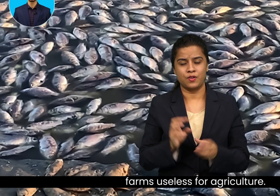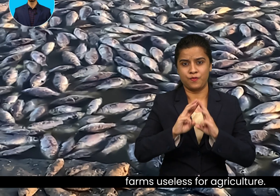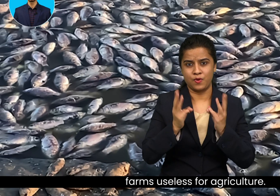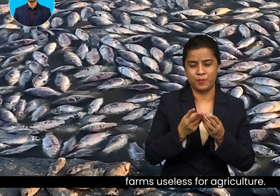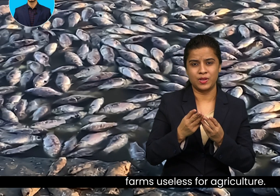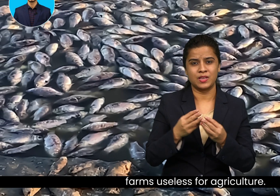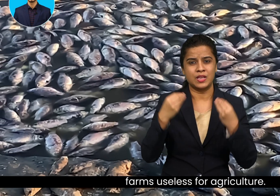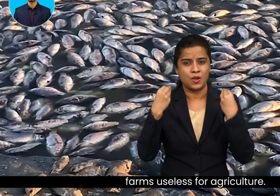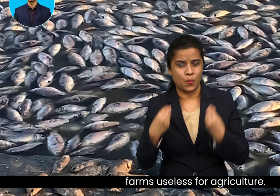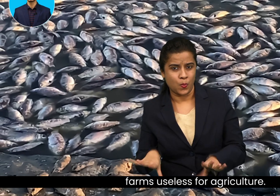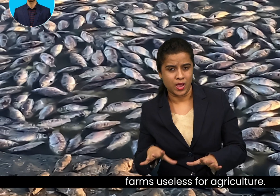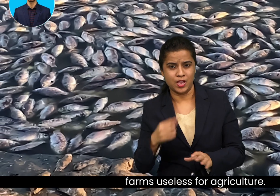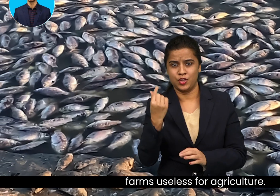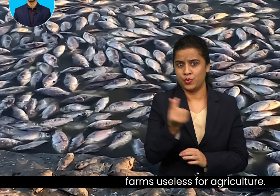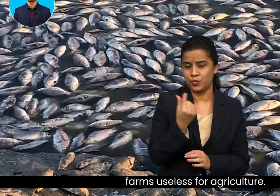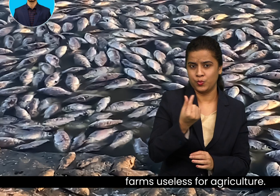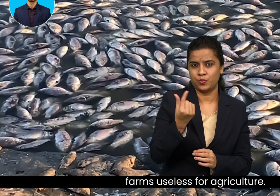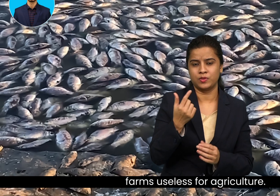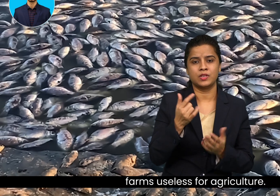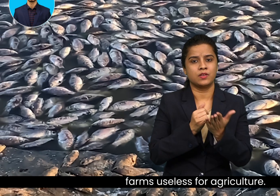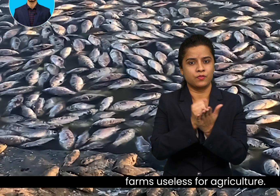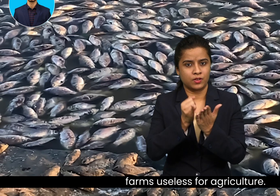farms useless for agriculture.